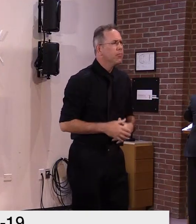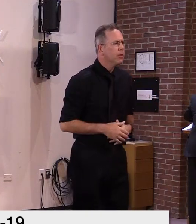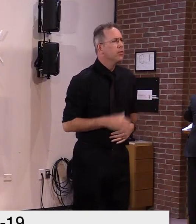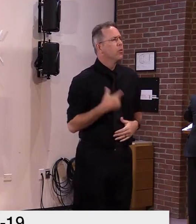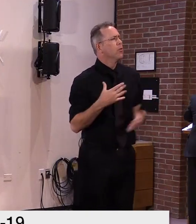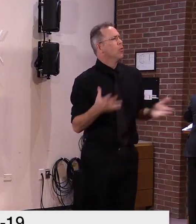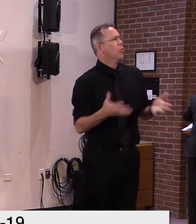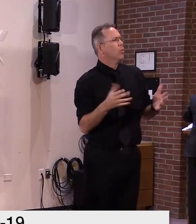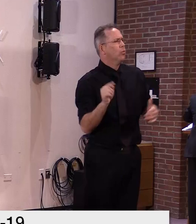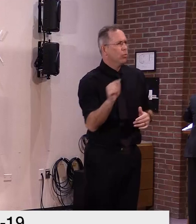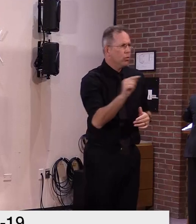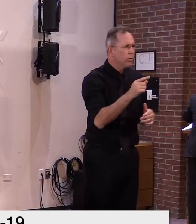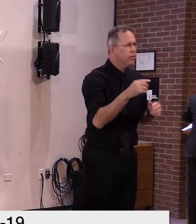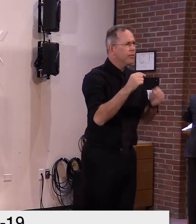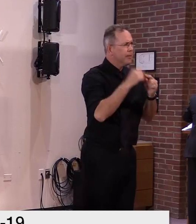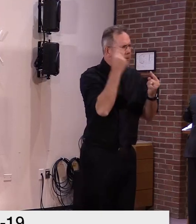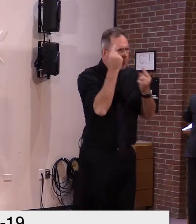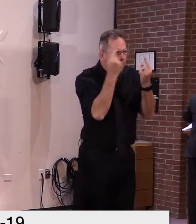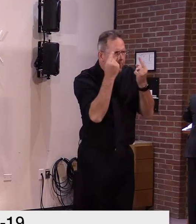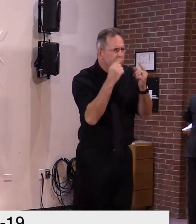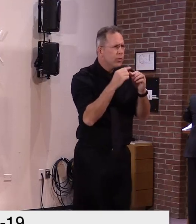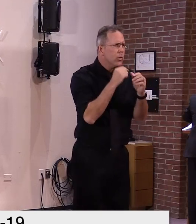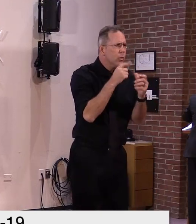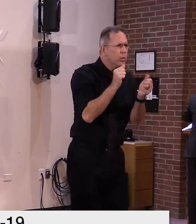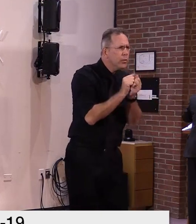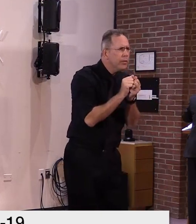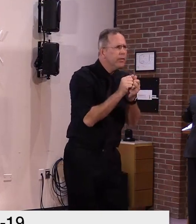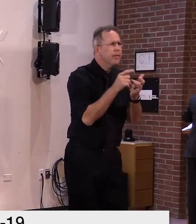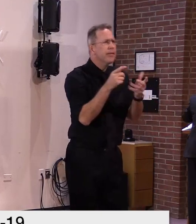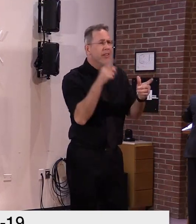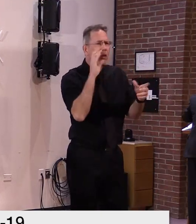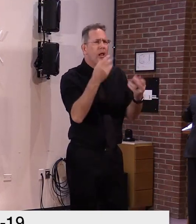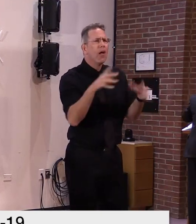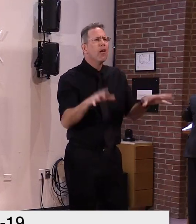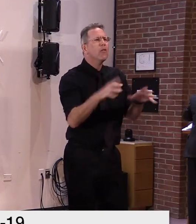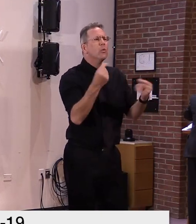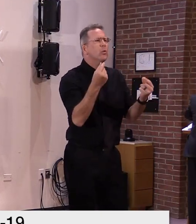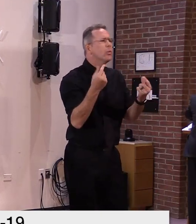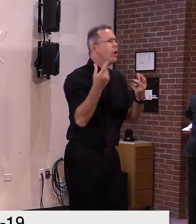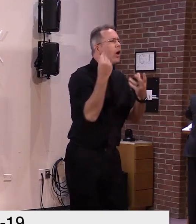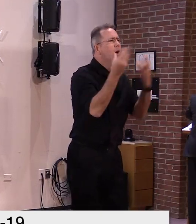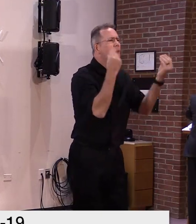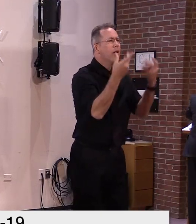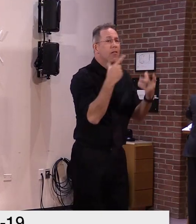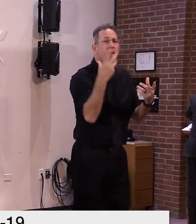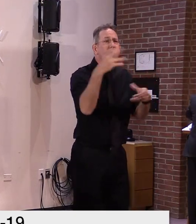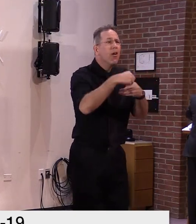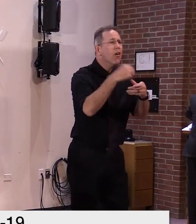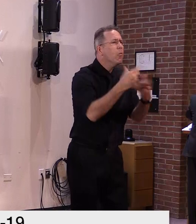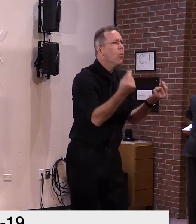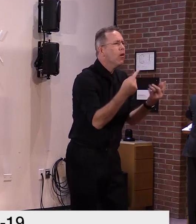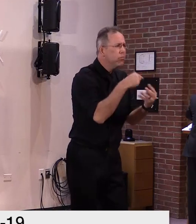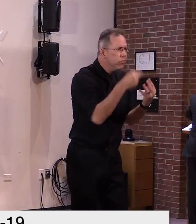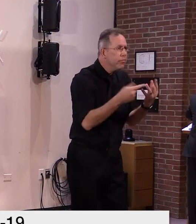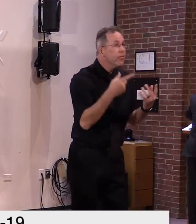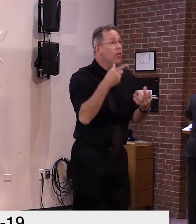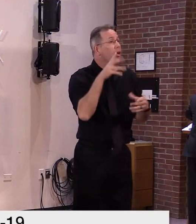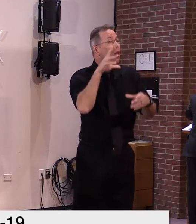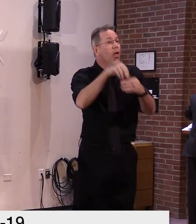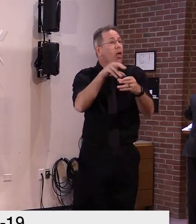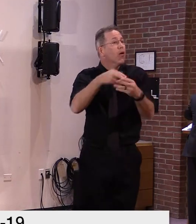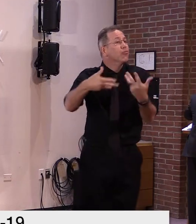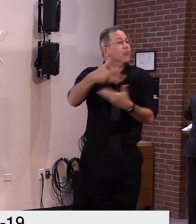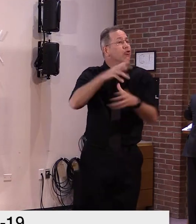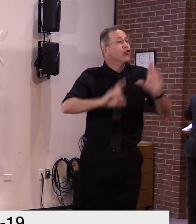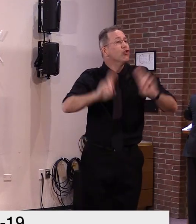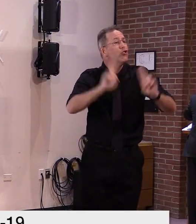carefully about the number of activities you're involved in, the number of people you come in contact with, and ask you to try and limit those